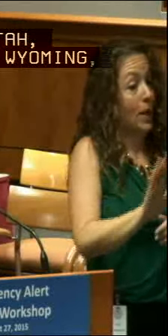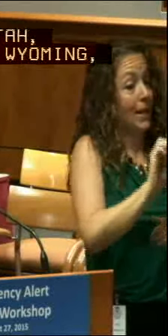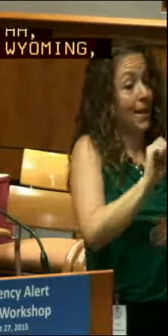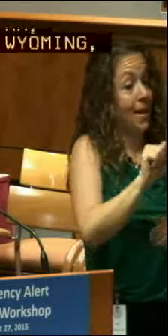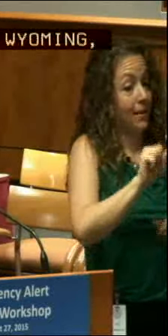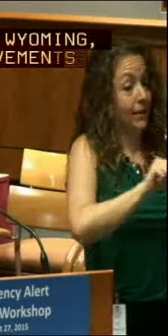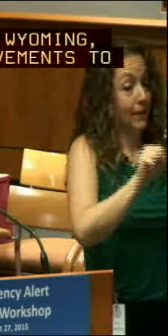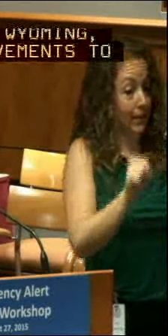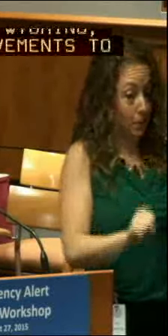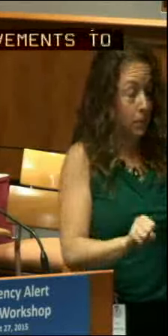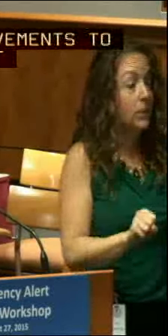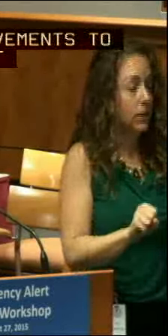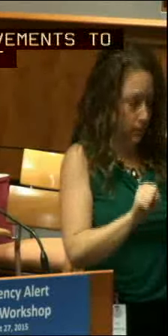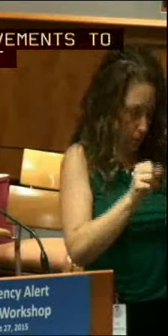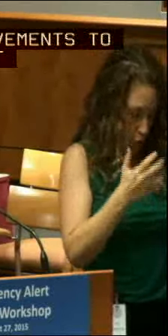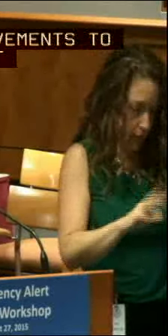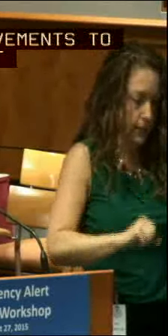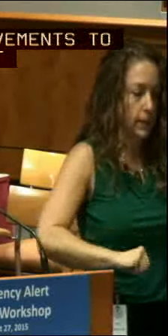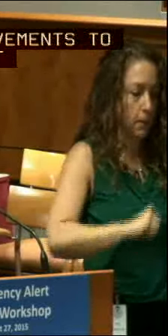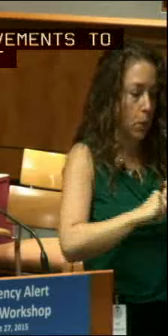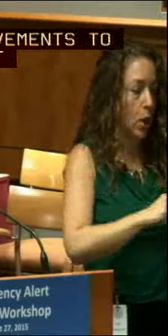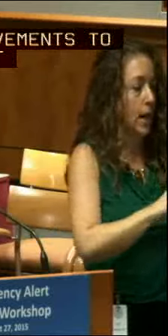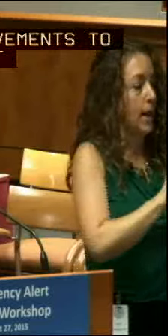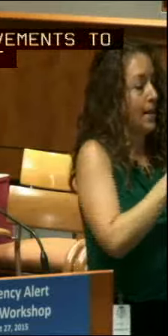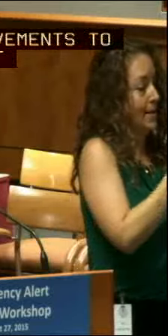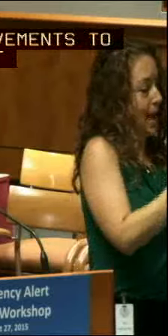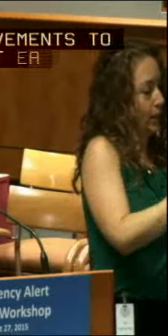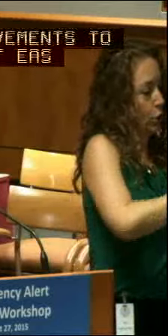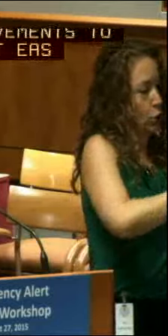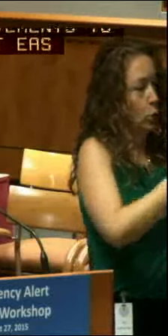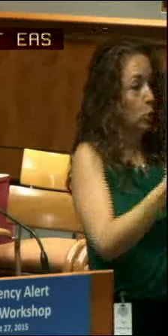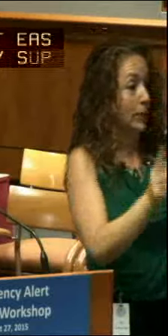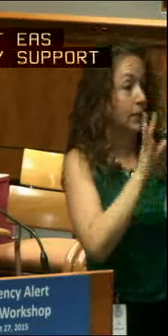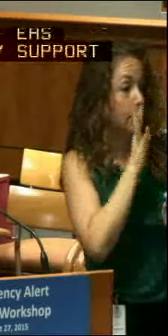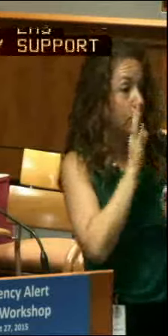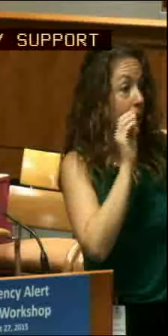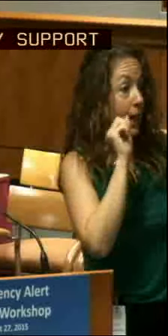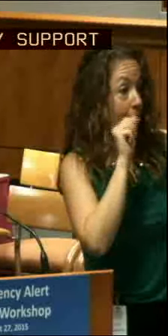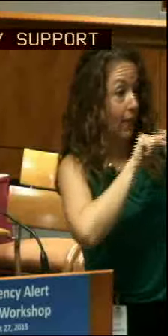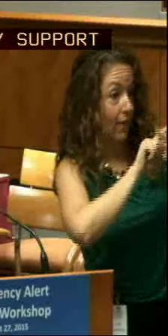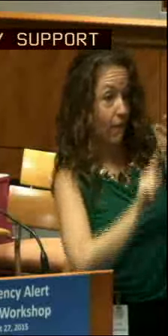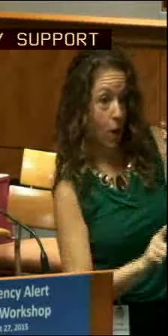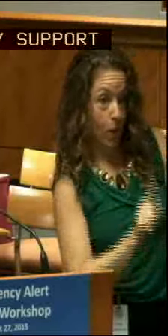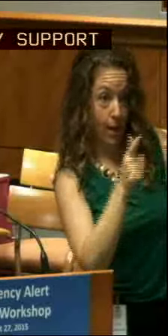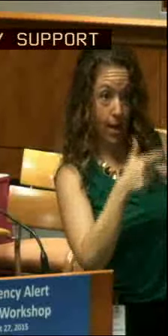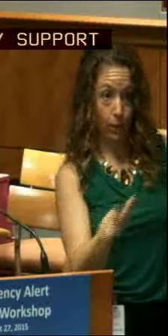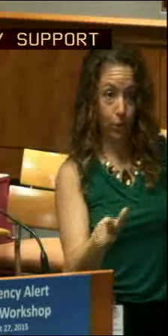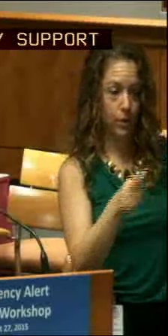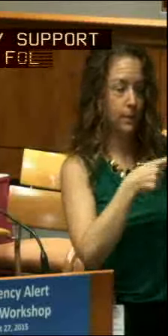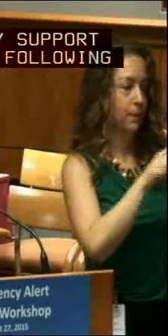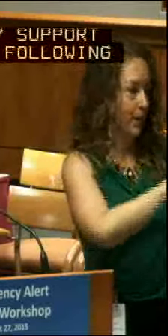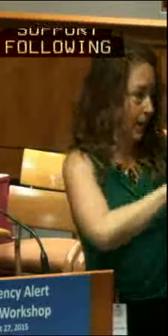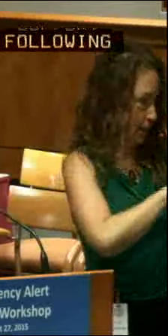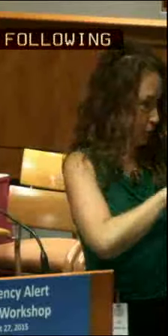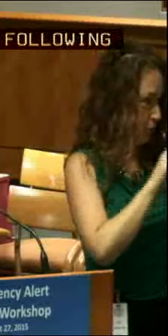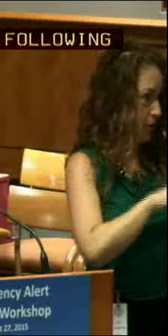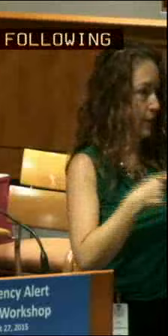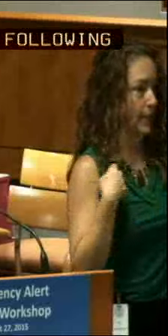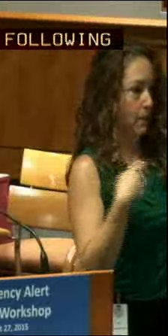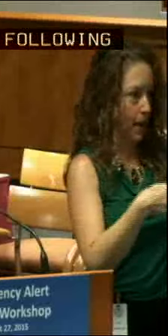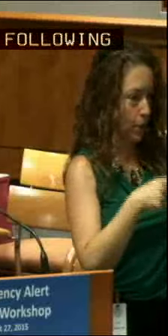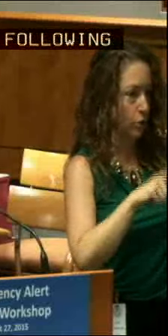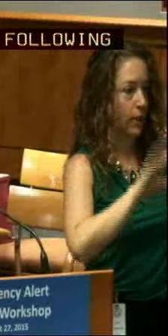currently support text-to-speech in the following languages: English, Spanish,